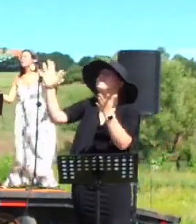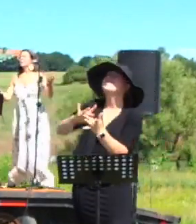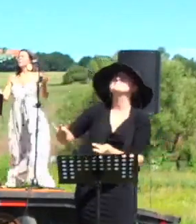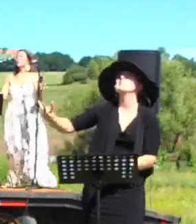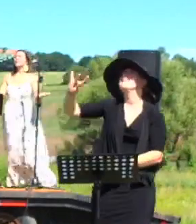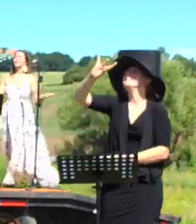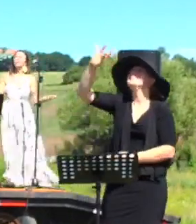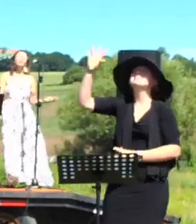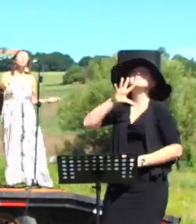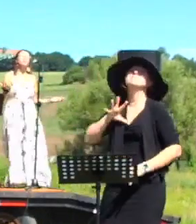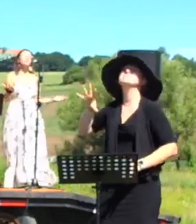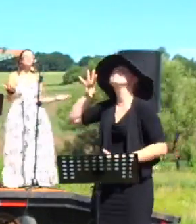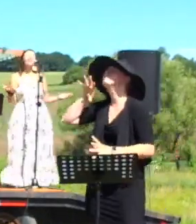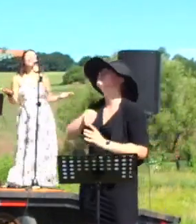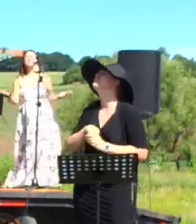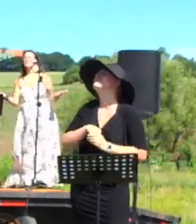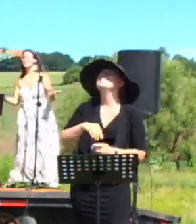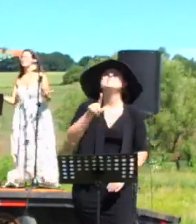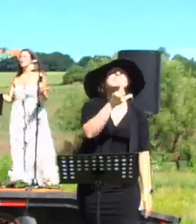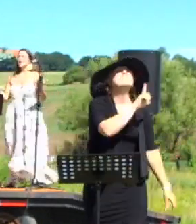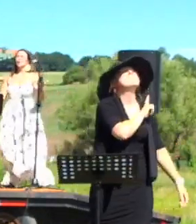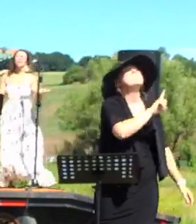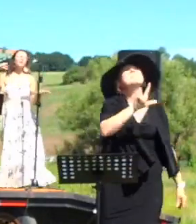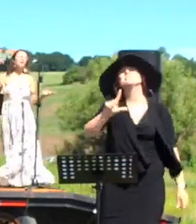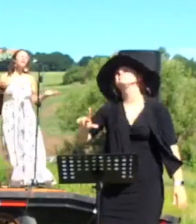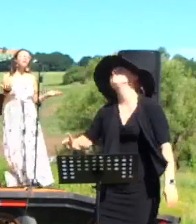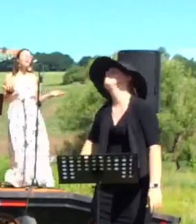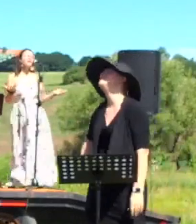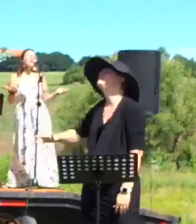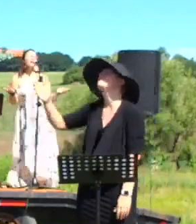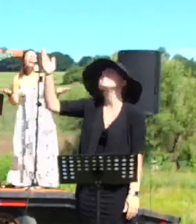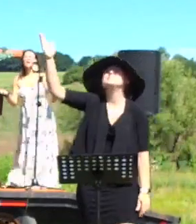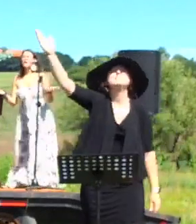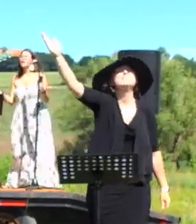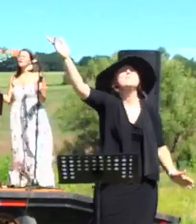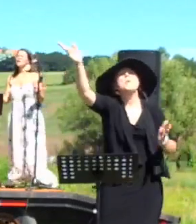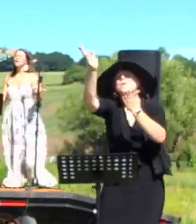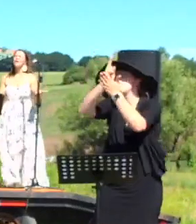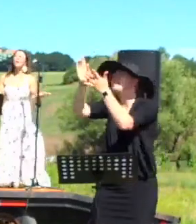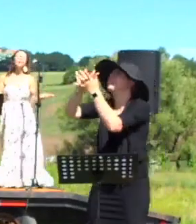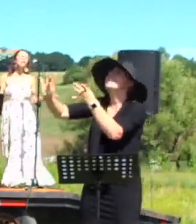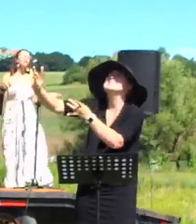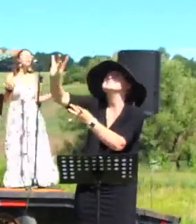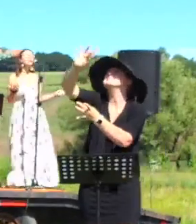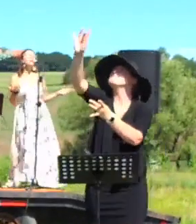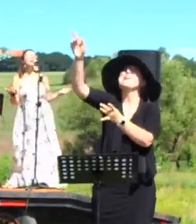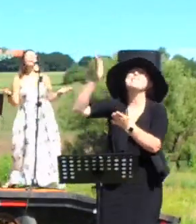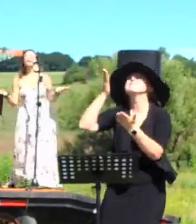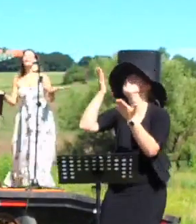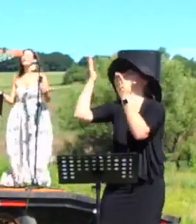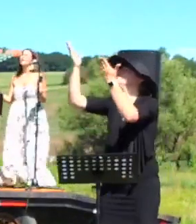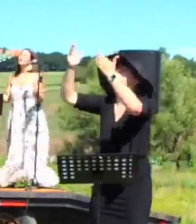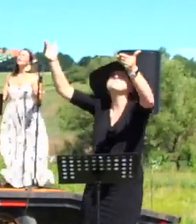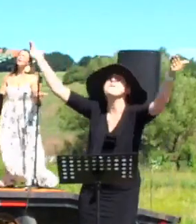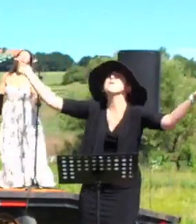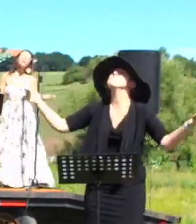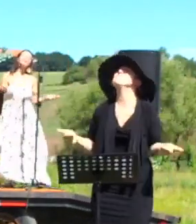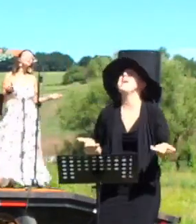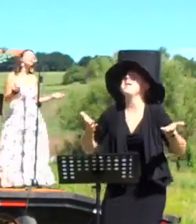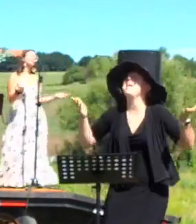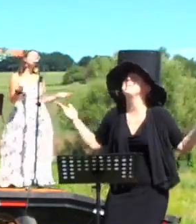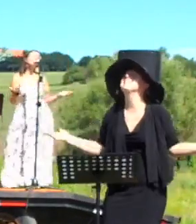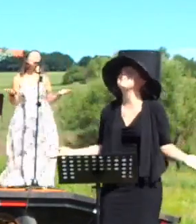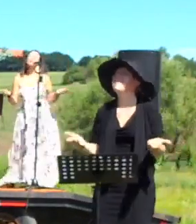overcome by your presence, Lord. Holy Spirit, you